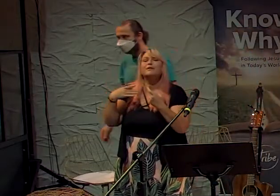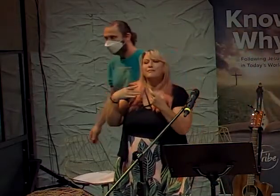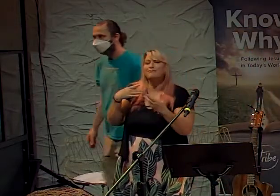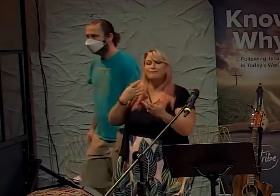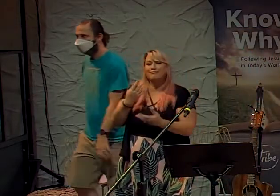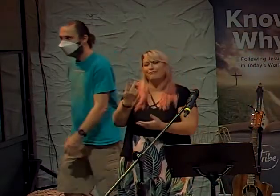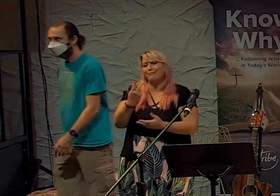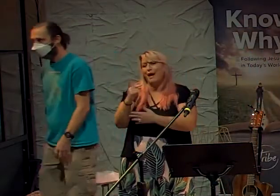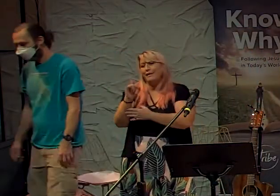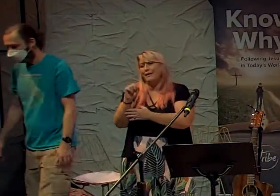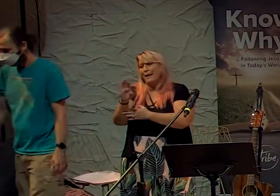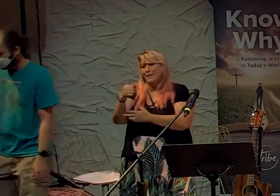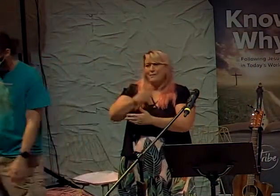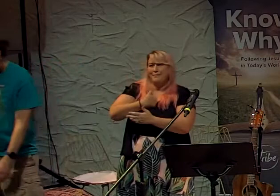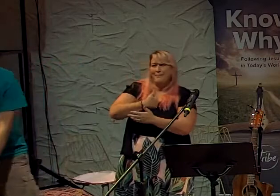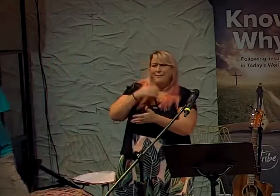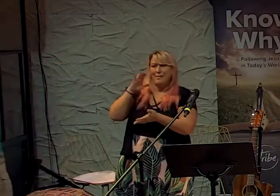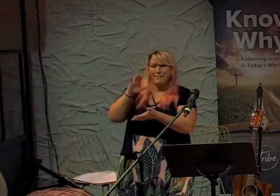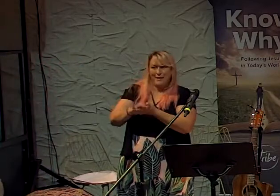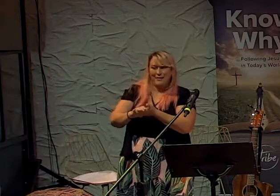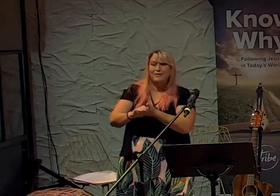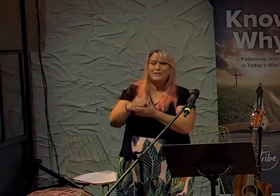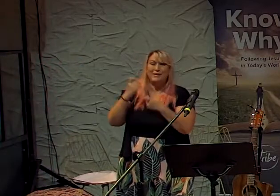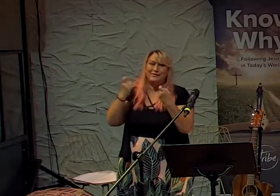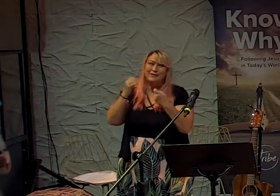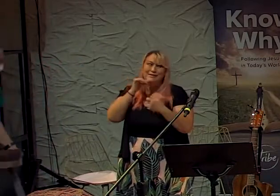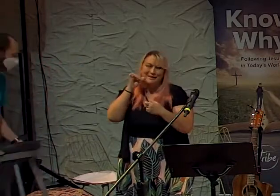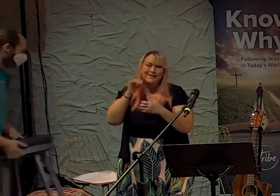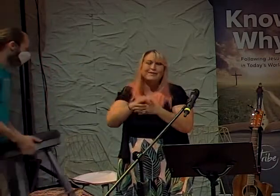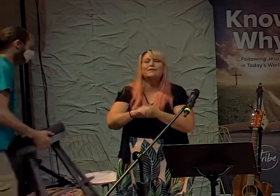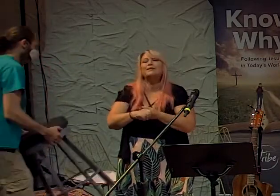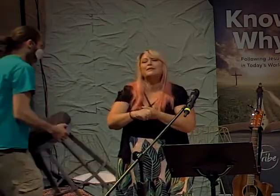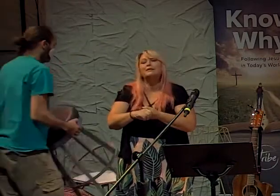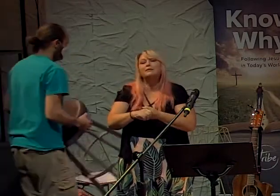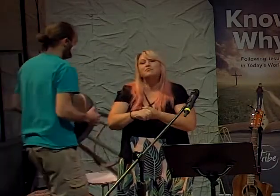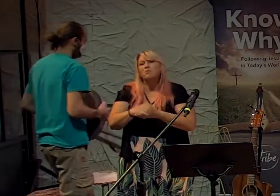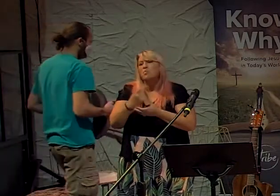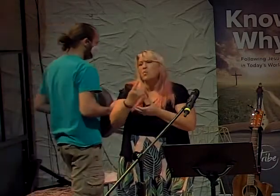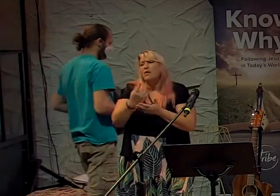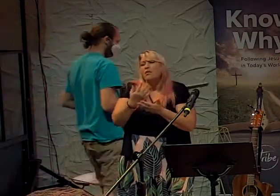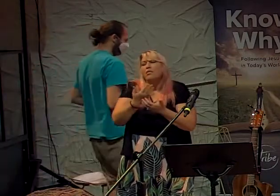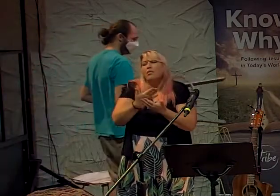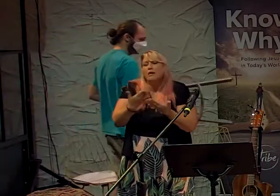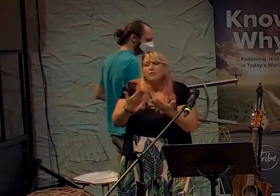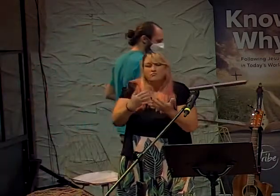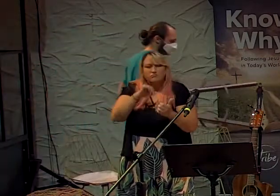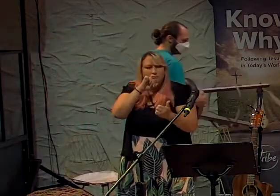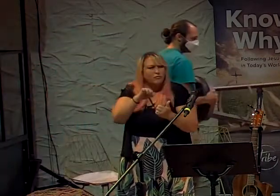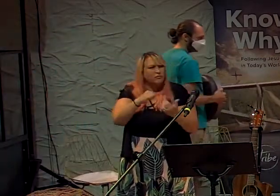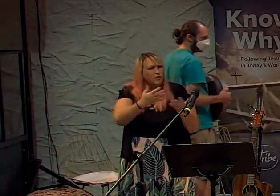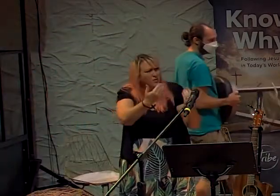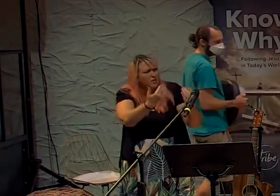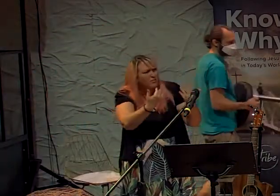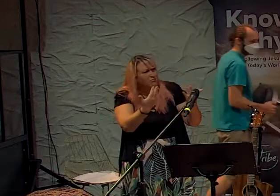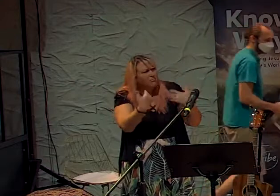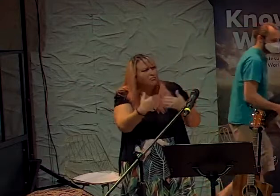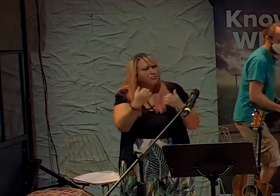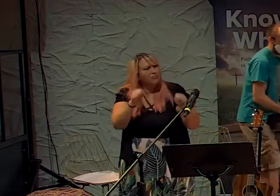And so it was our anniversary yesterday. And, one thing that I love about this, you can come out, guys.